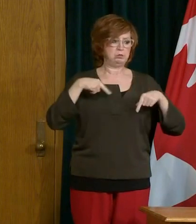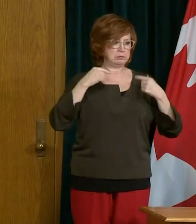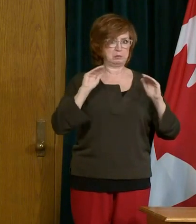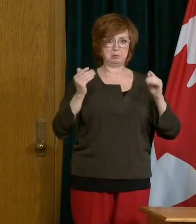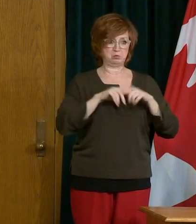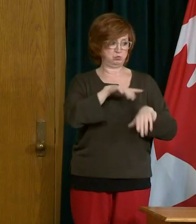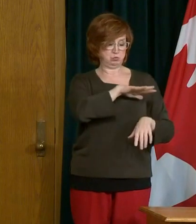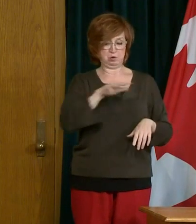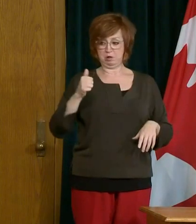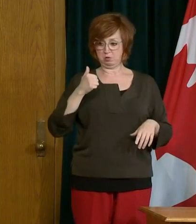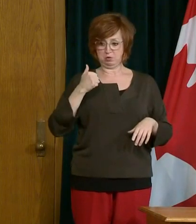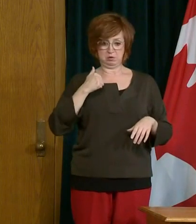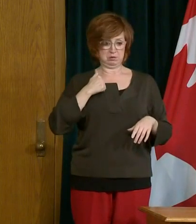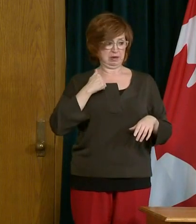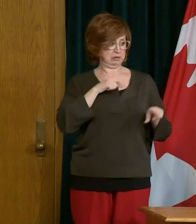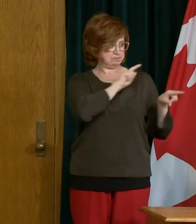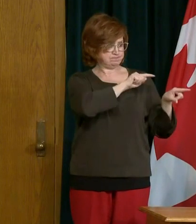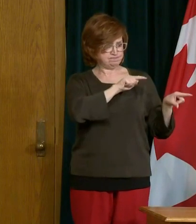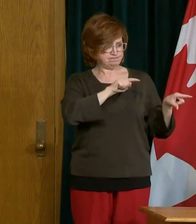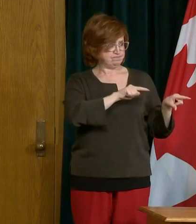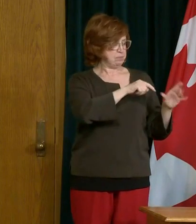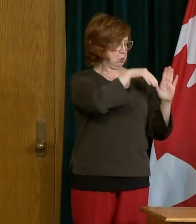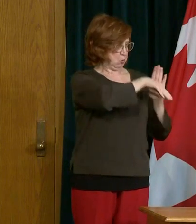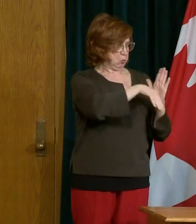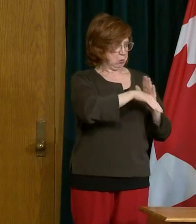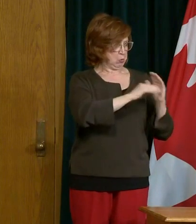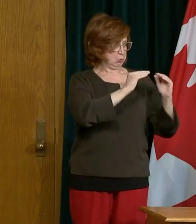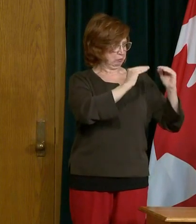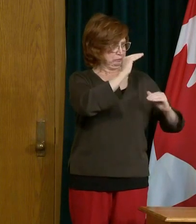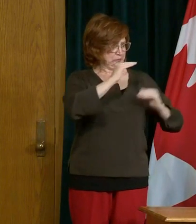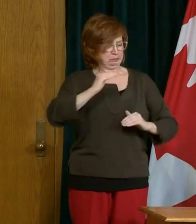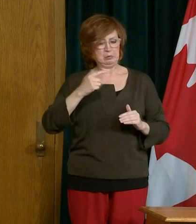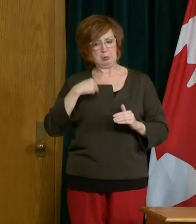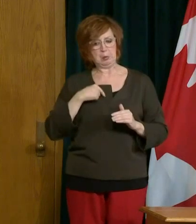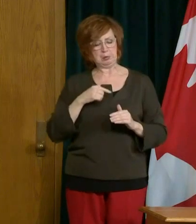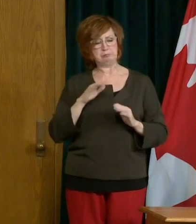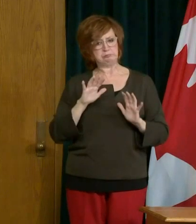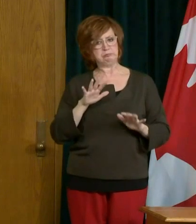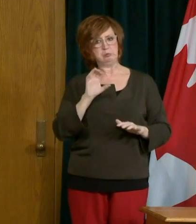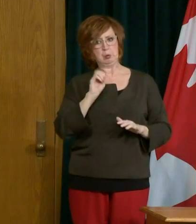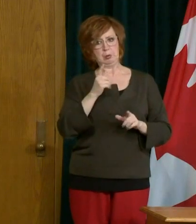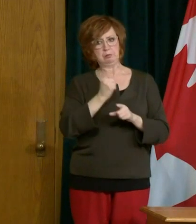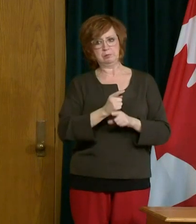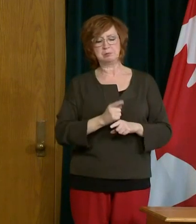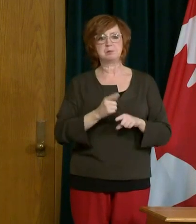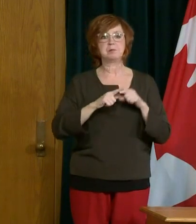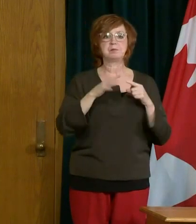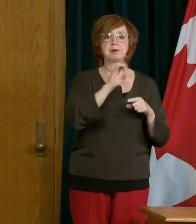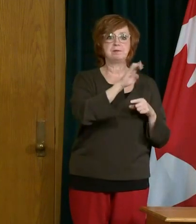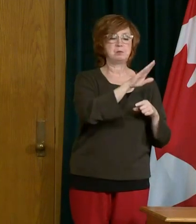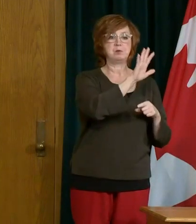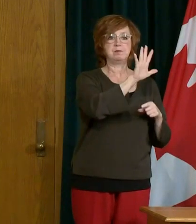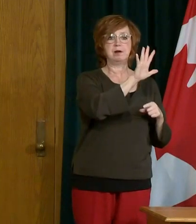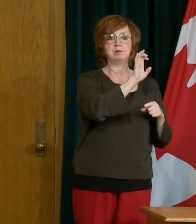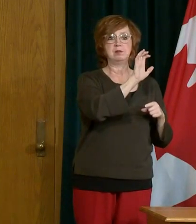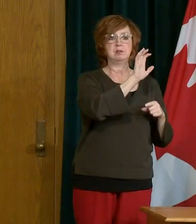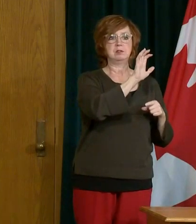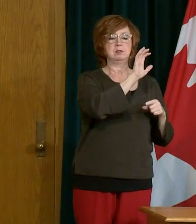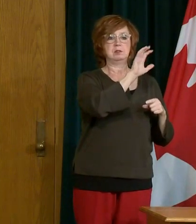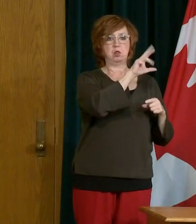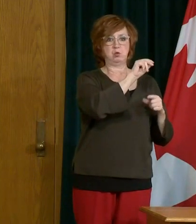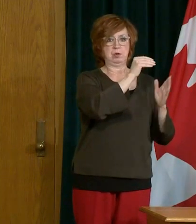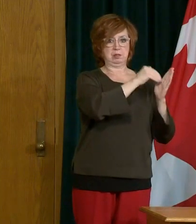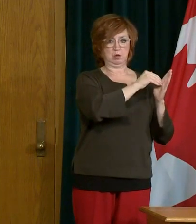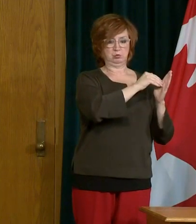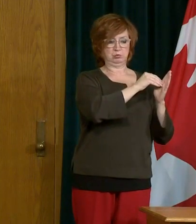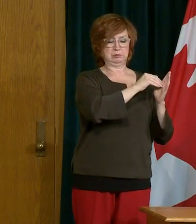In February, there was 570,000 people that were working in Saskatchewan. In April, that number